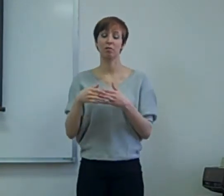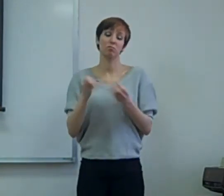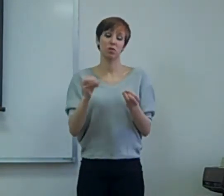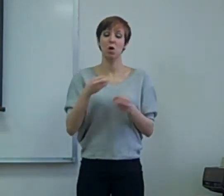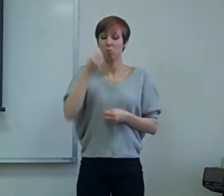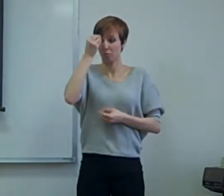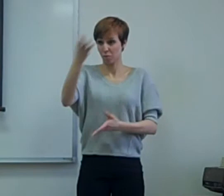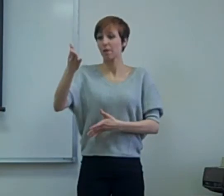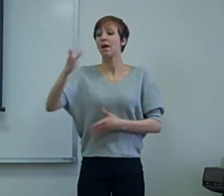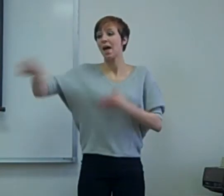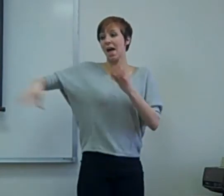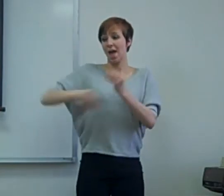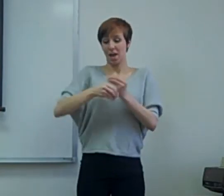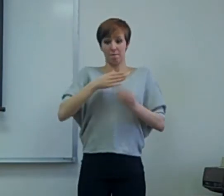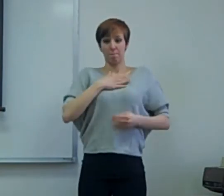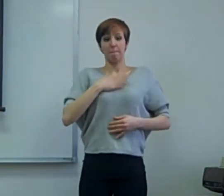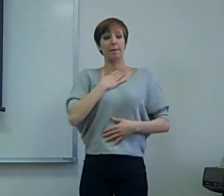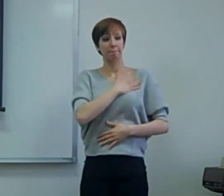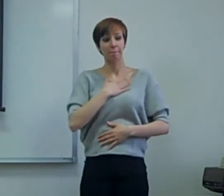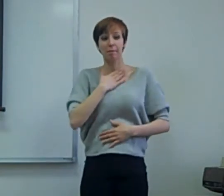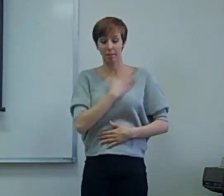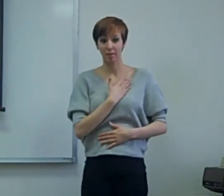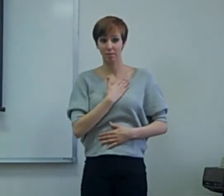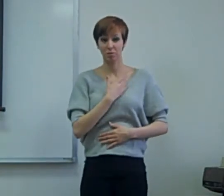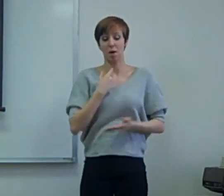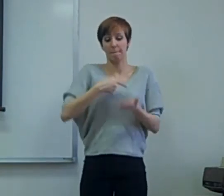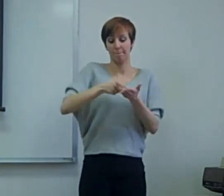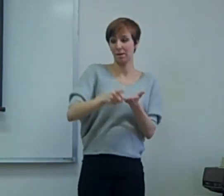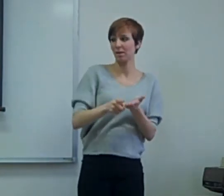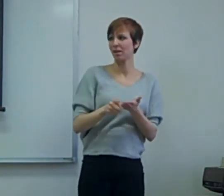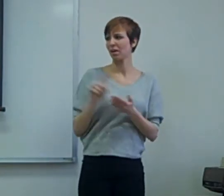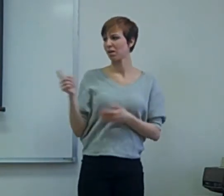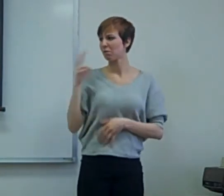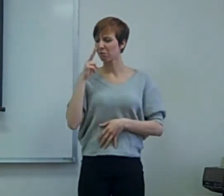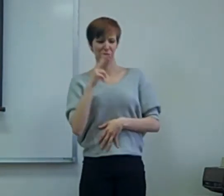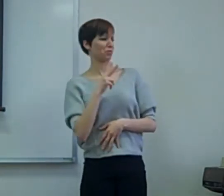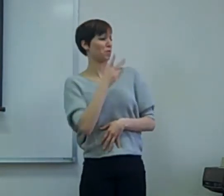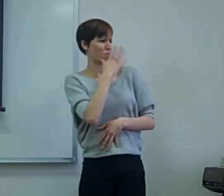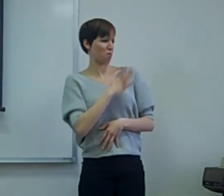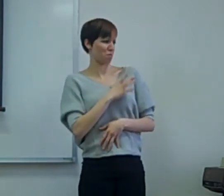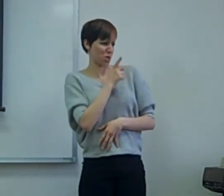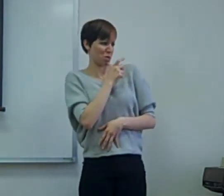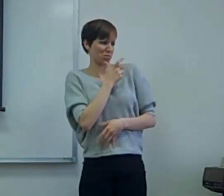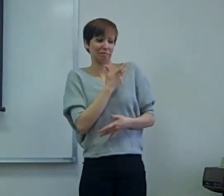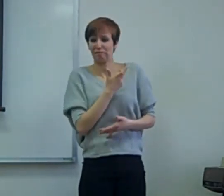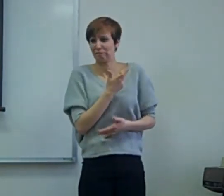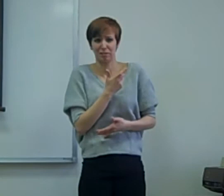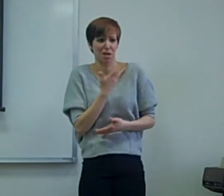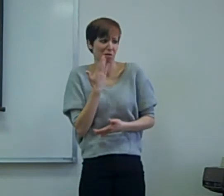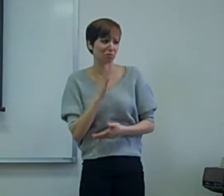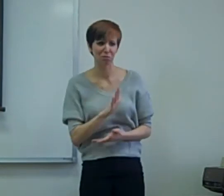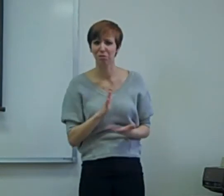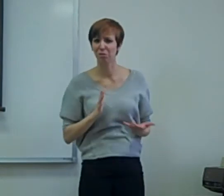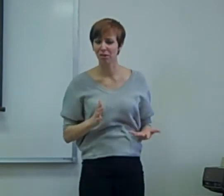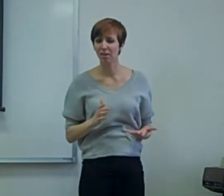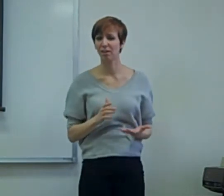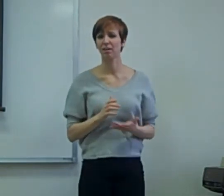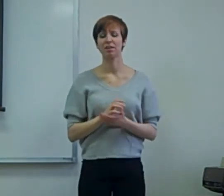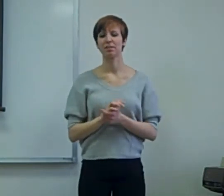so the girlfriend looks at the boyfriend and says, who's that woman? And he says, I don't know. And I said, don't worry about